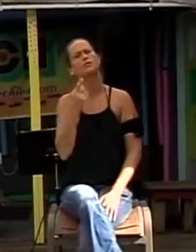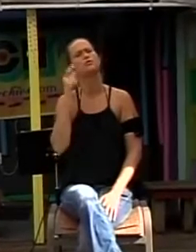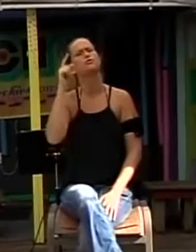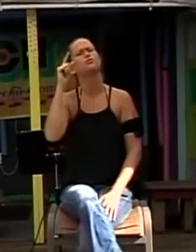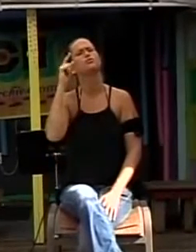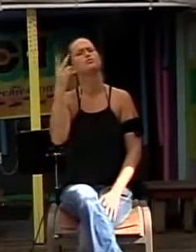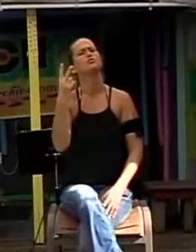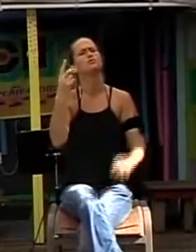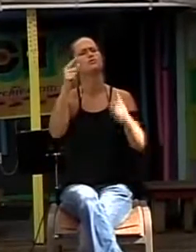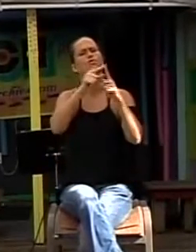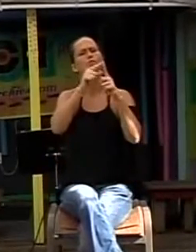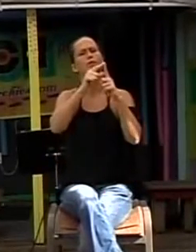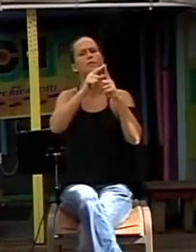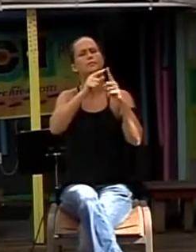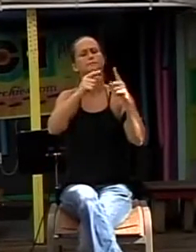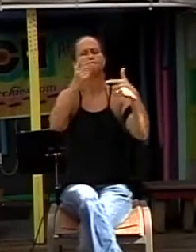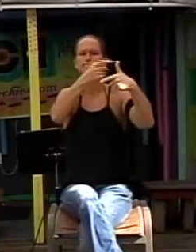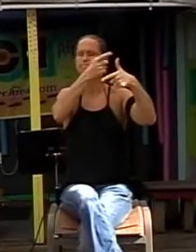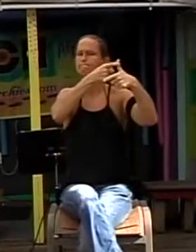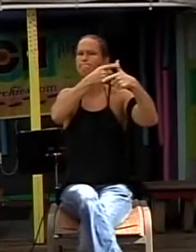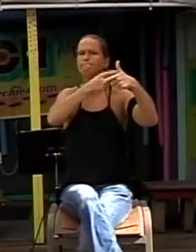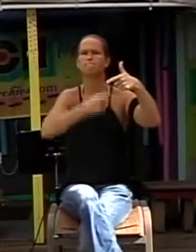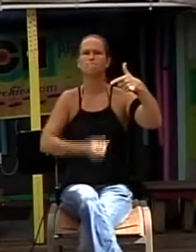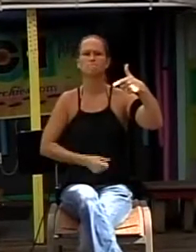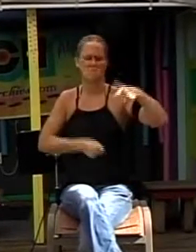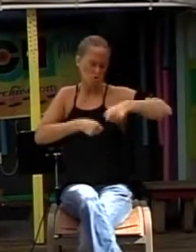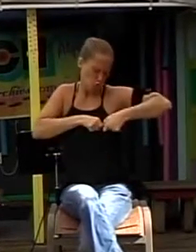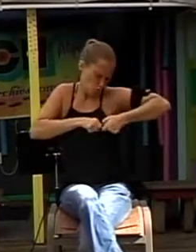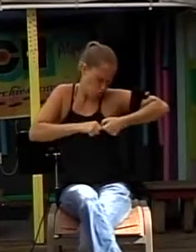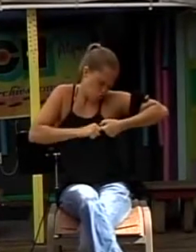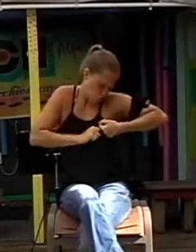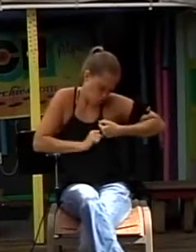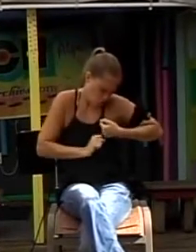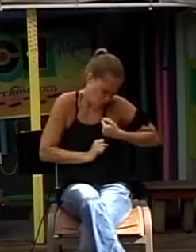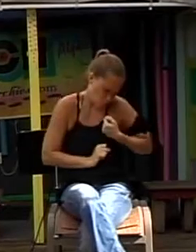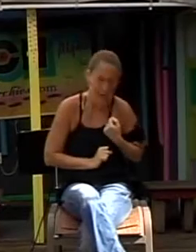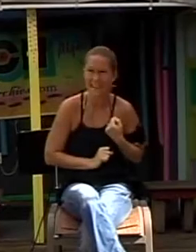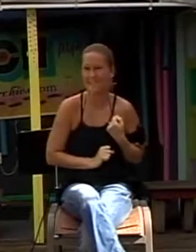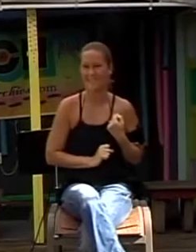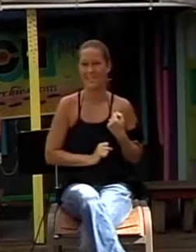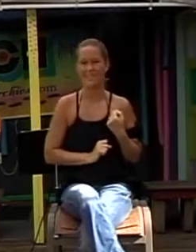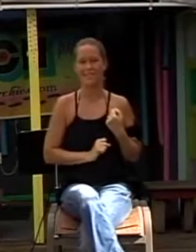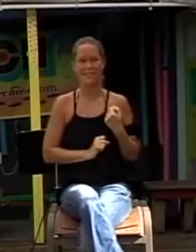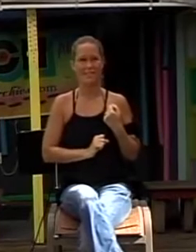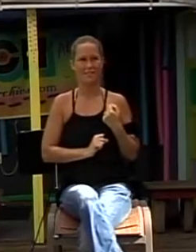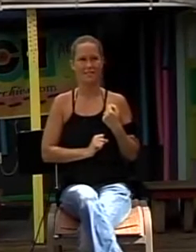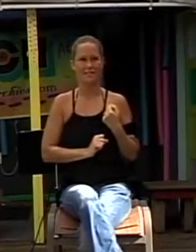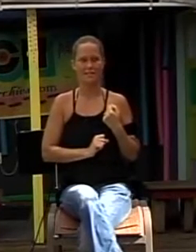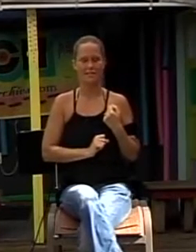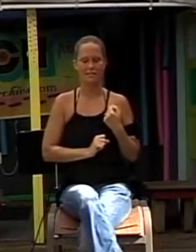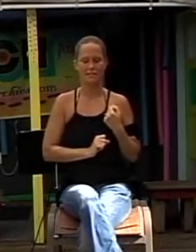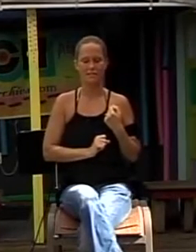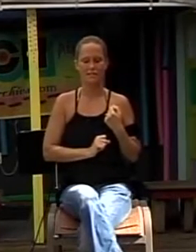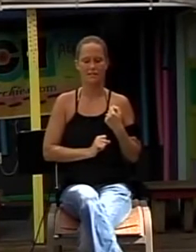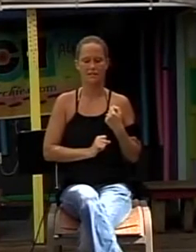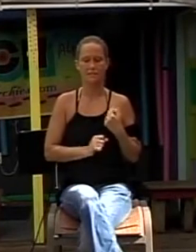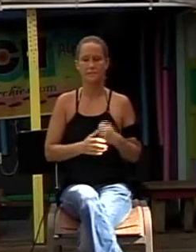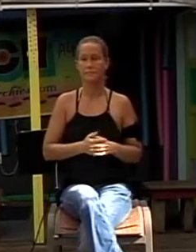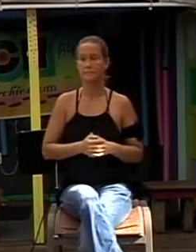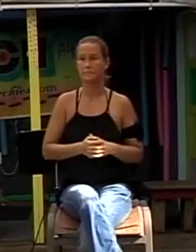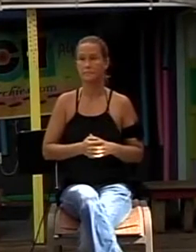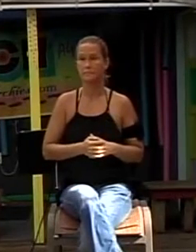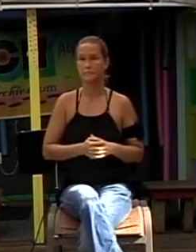spirit is this. You hear from God. God says, look, when you get out of here, take a right, go about 3 miles and take a left. And